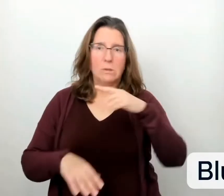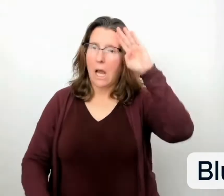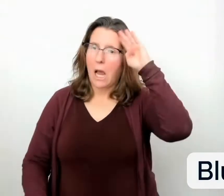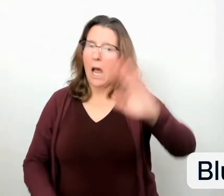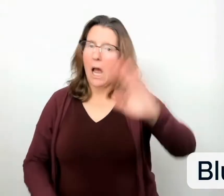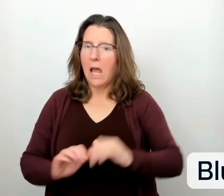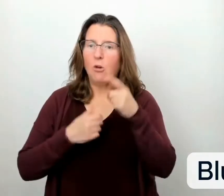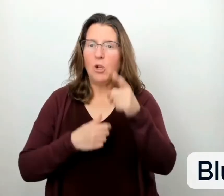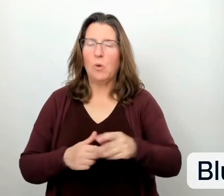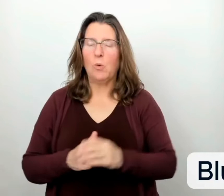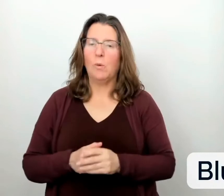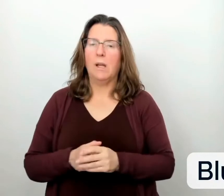"Good morning, how are you?"